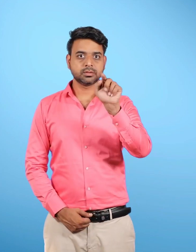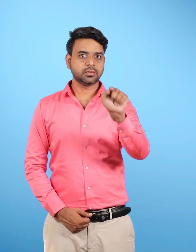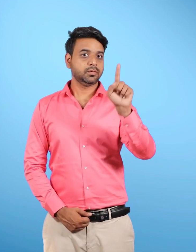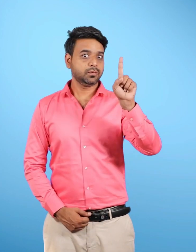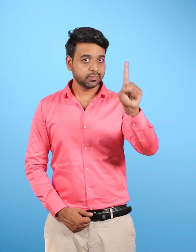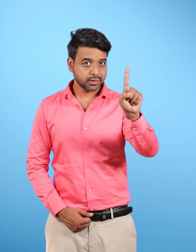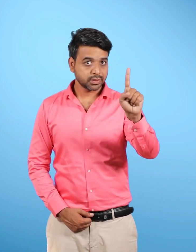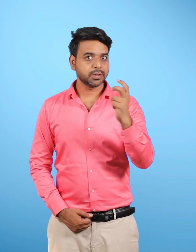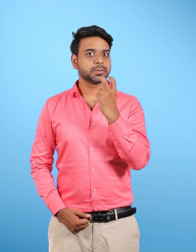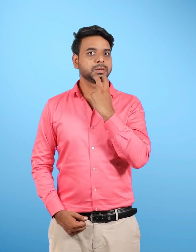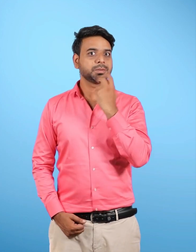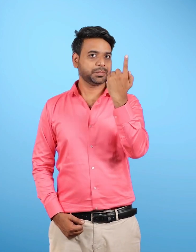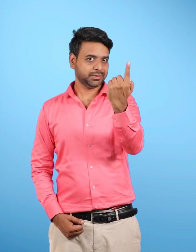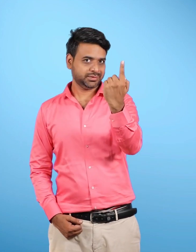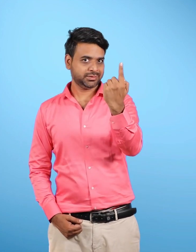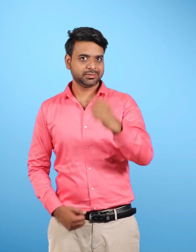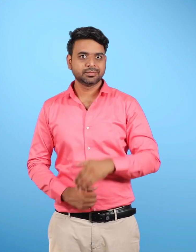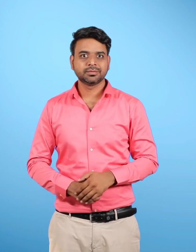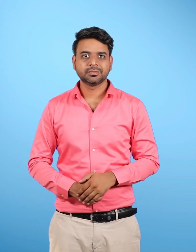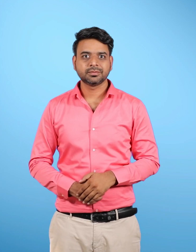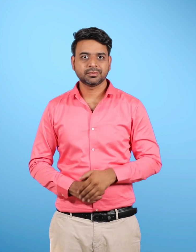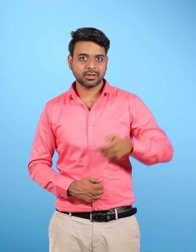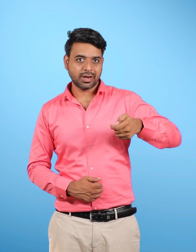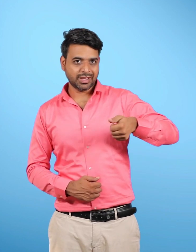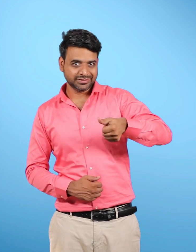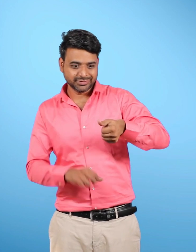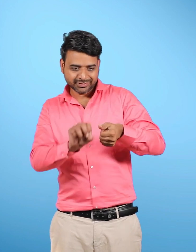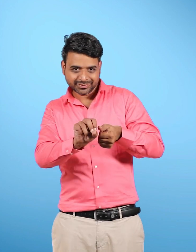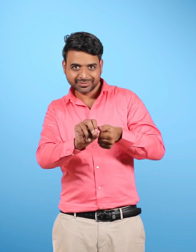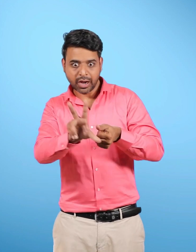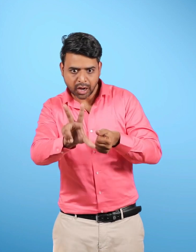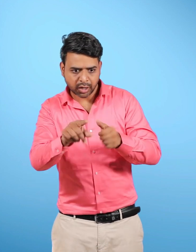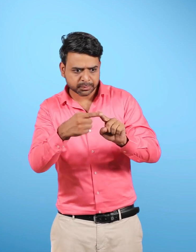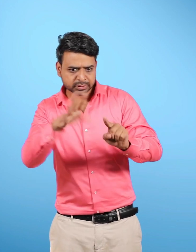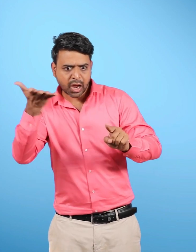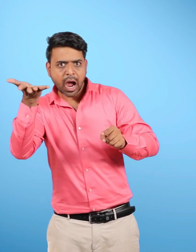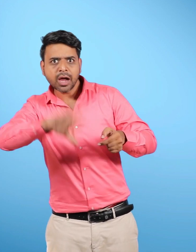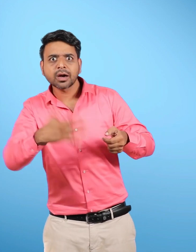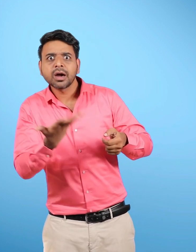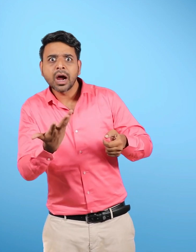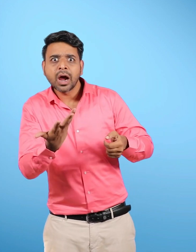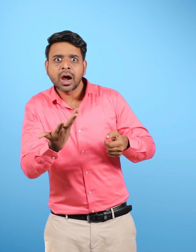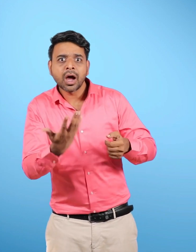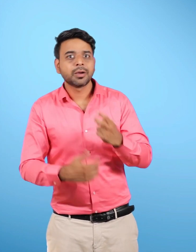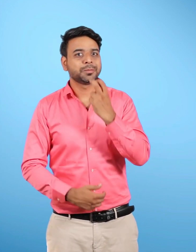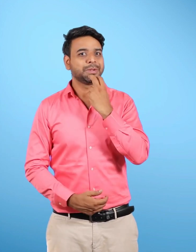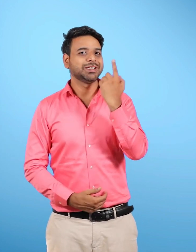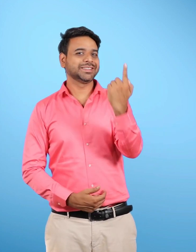12.1. Electric cell. Electricity to the bulb in a torch is provided by the electric